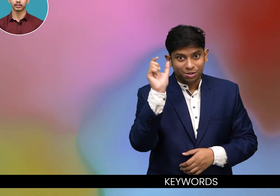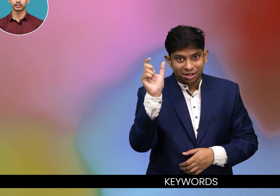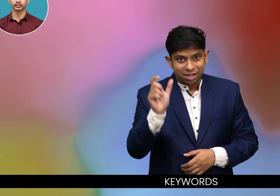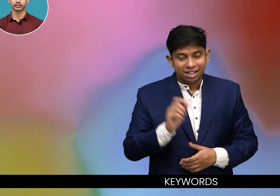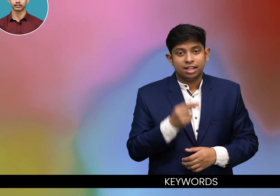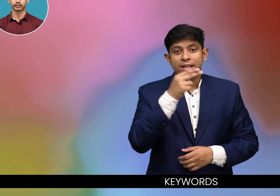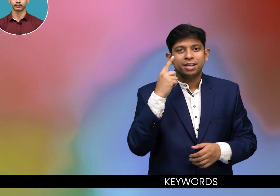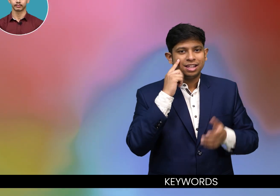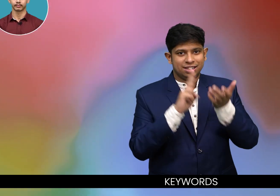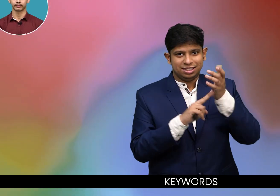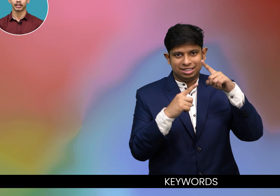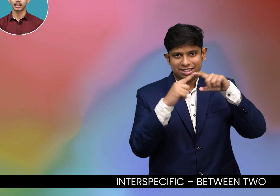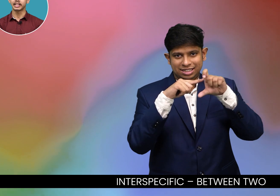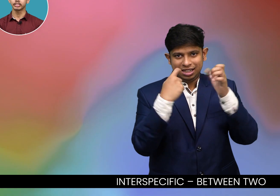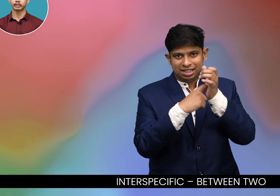Keywords.